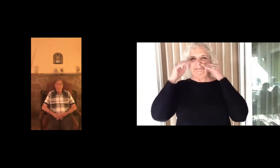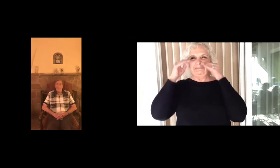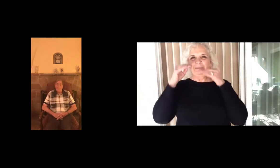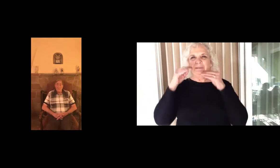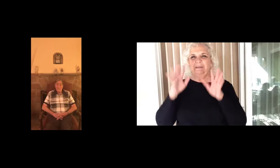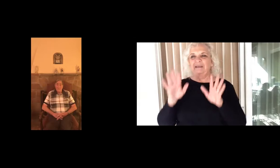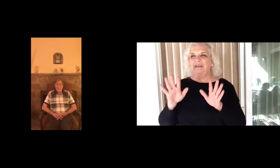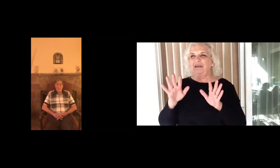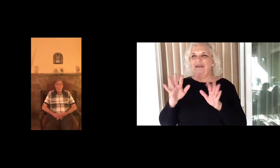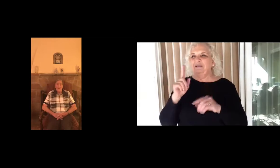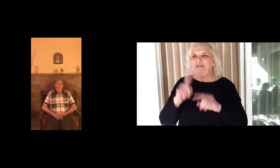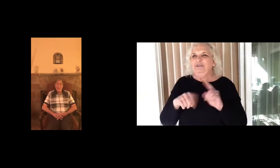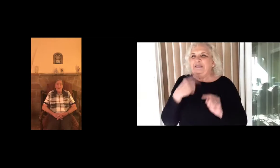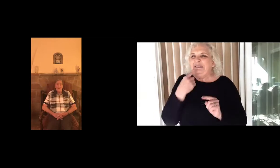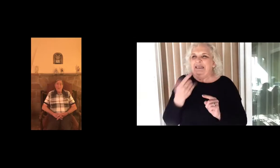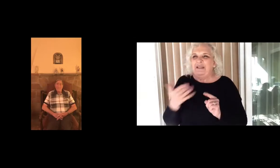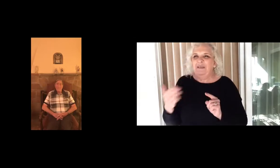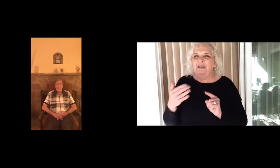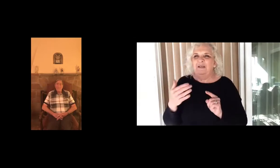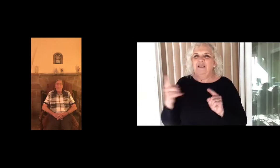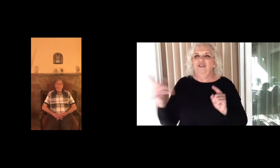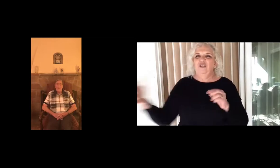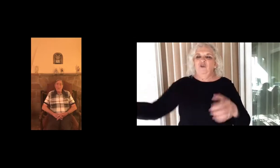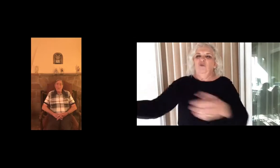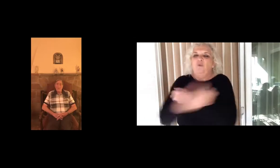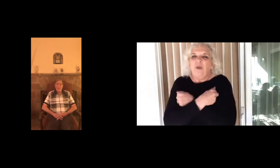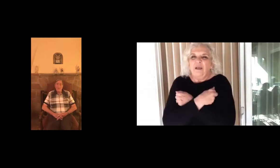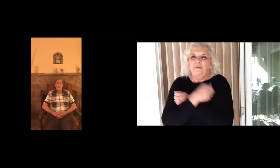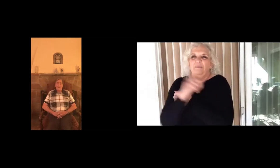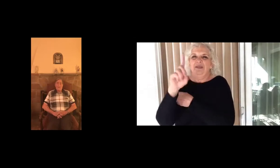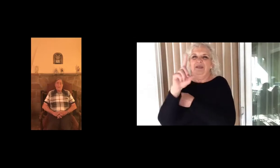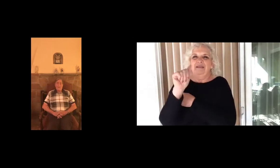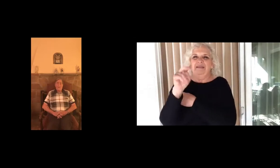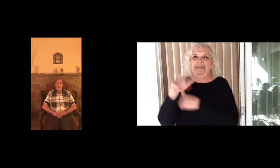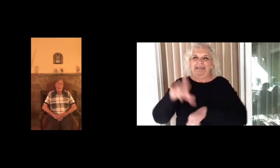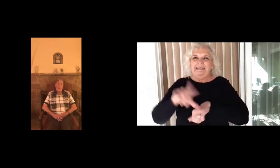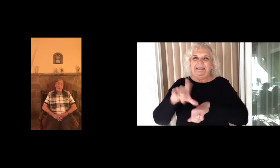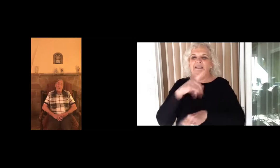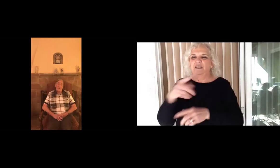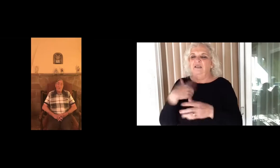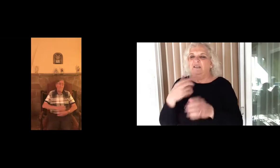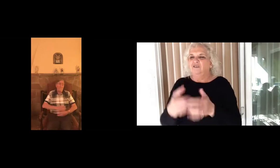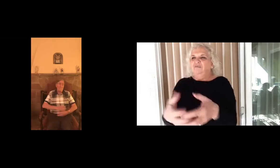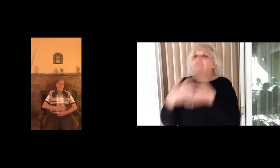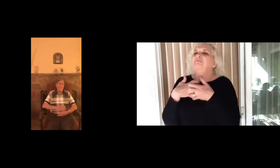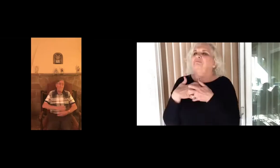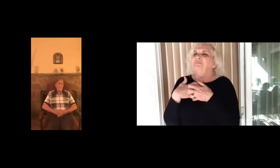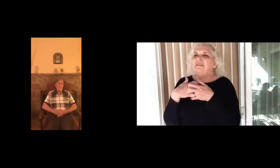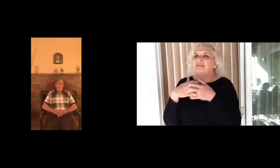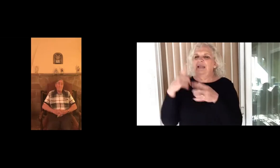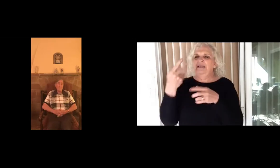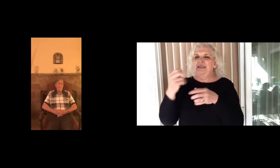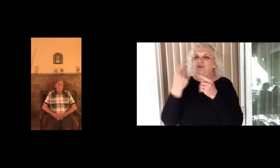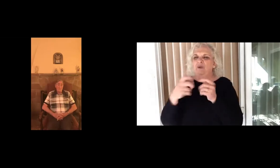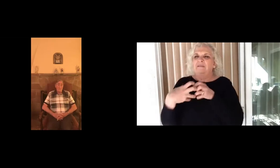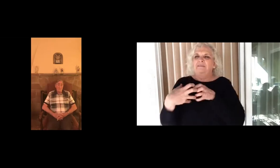she couldn't speak, actually. She came up and grabbed Danny, and Danny tried to pull away, and she hugged him, gave him a kiss, and